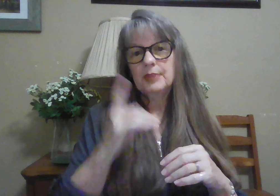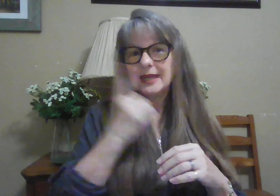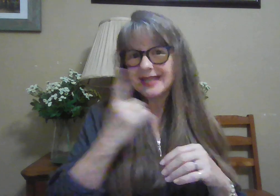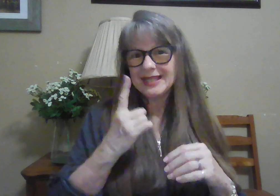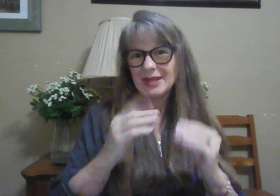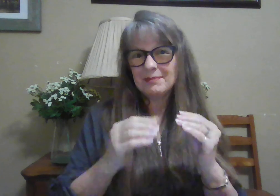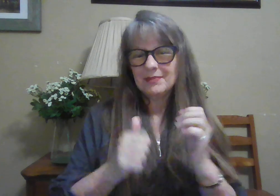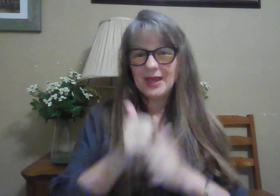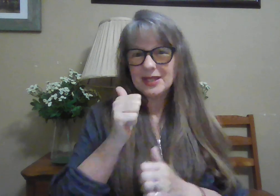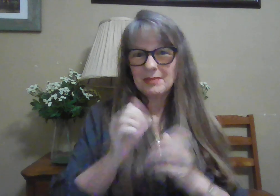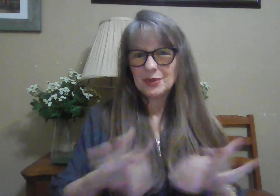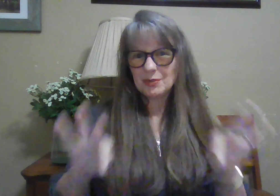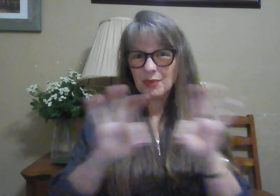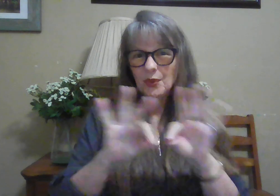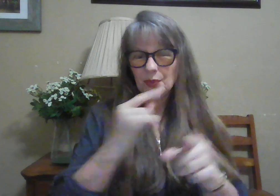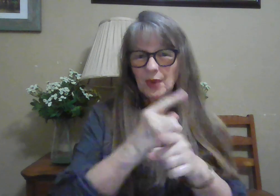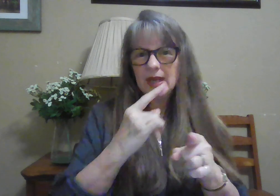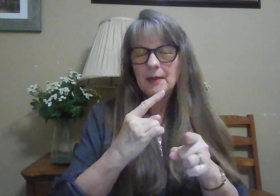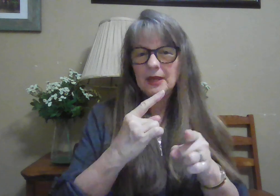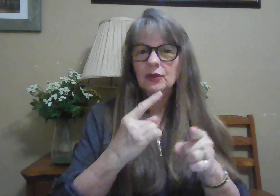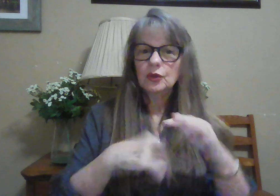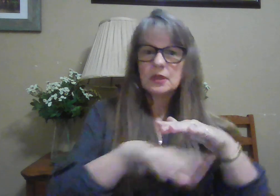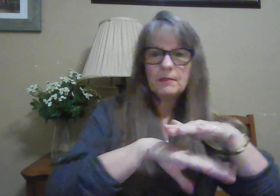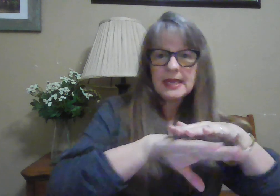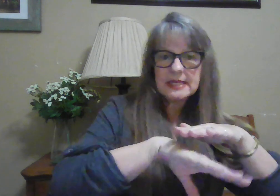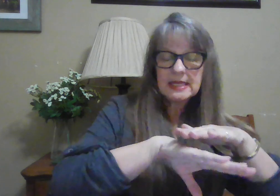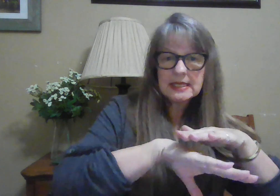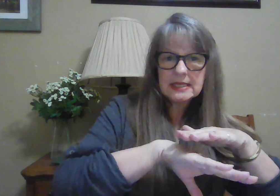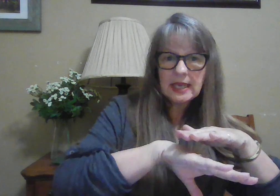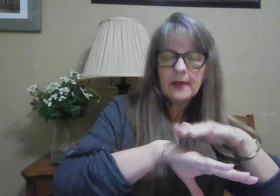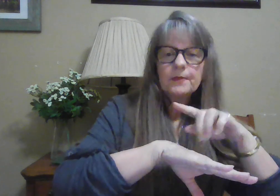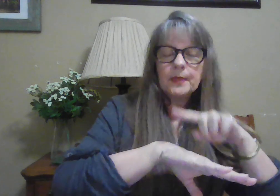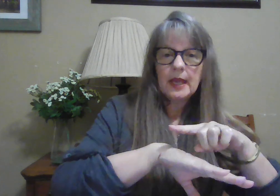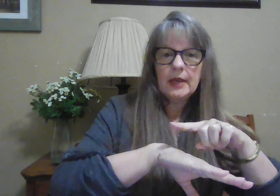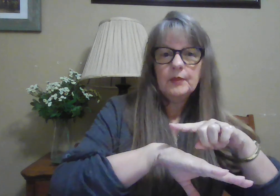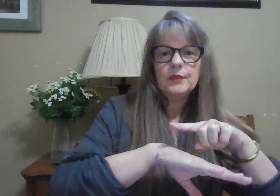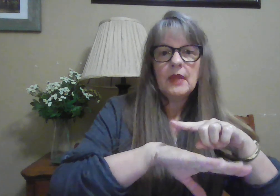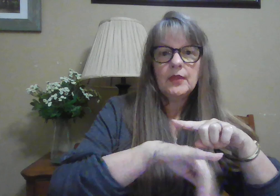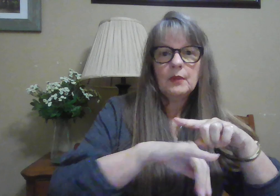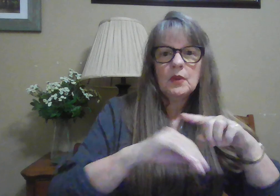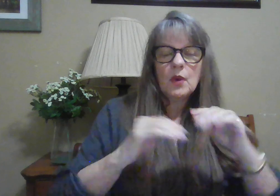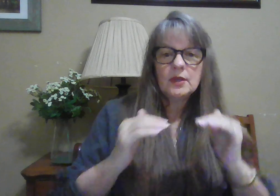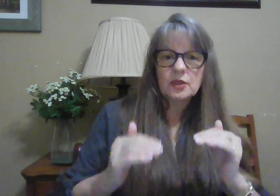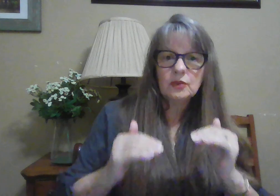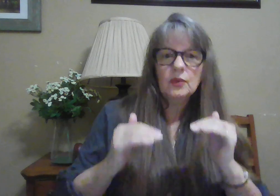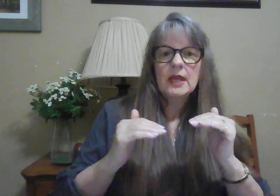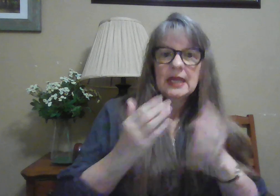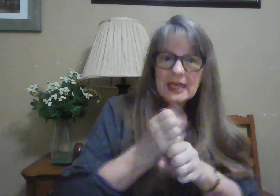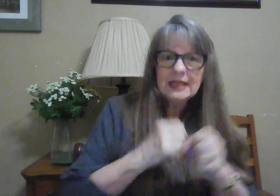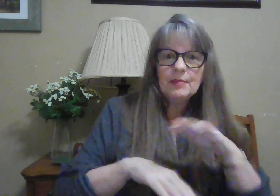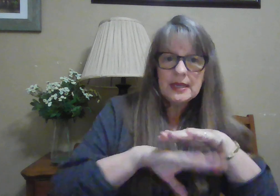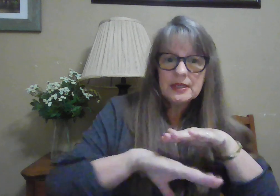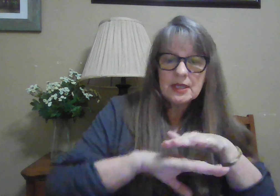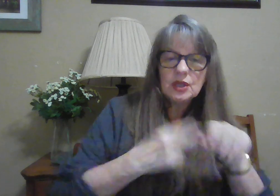because that's the most important, right? I mean, there's the basics, and then we want to get the basics and